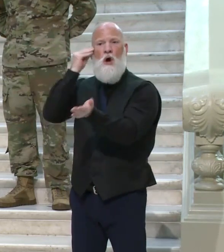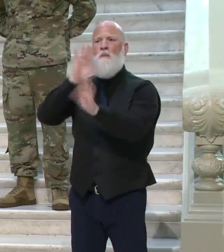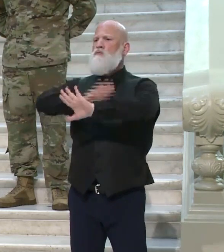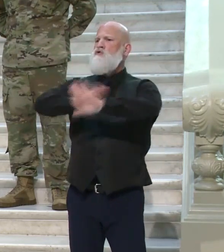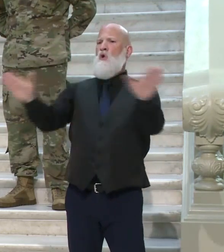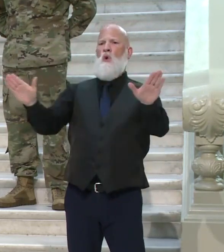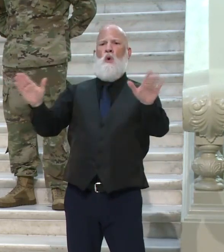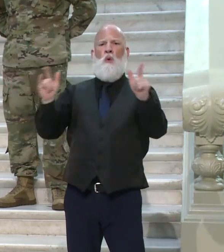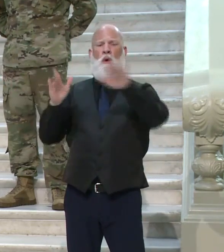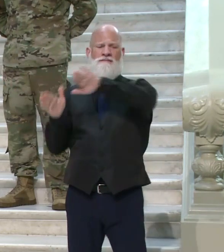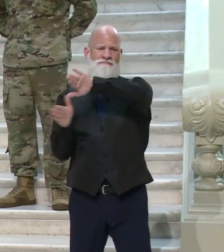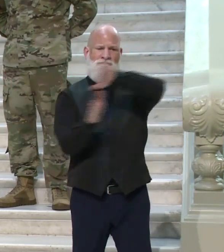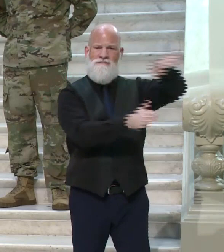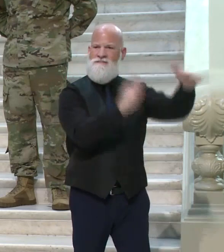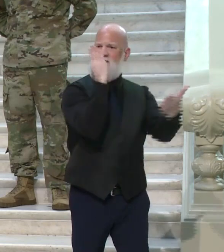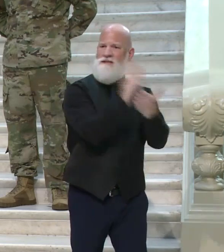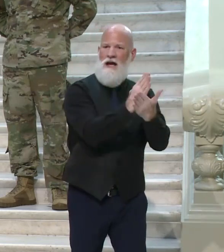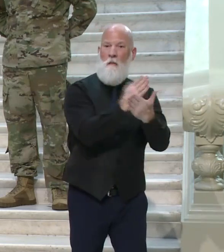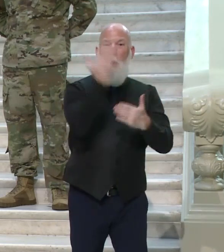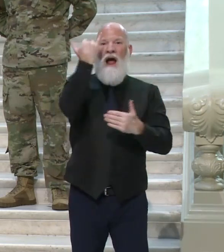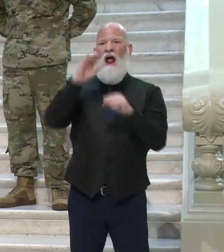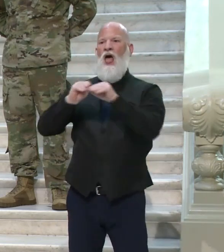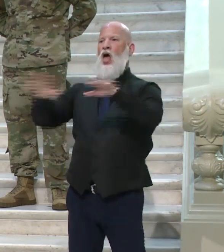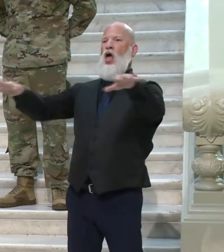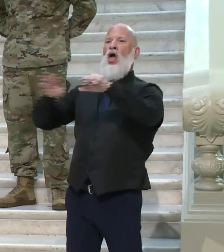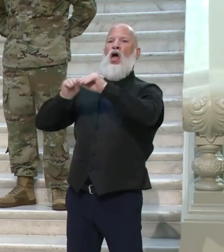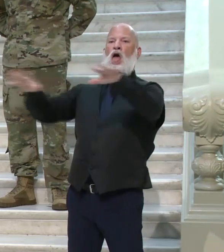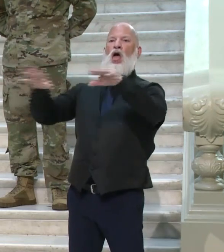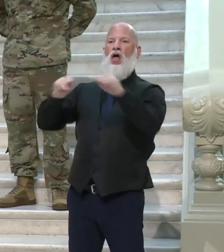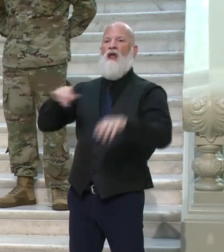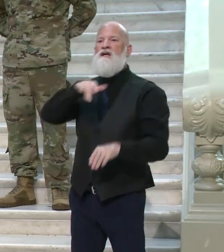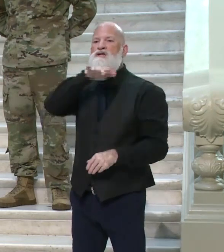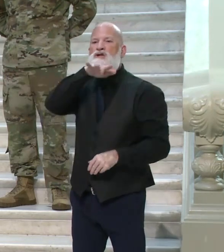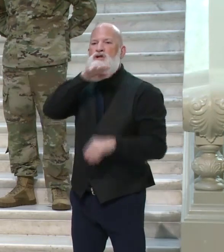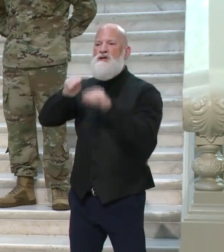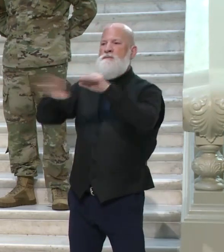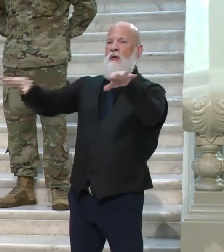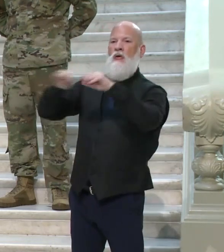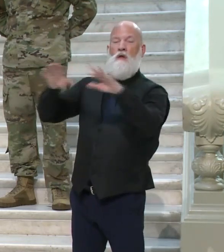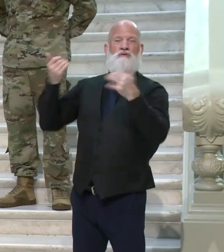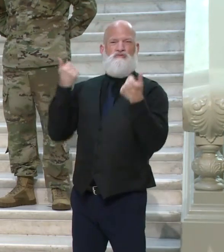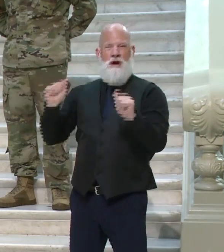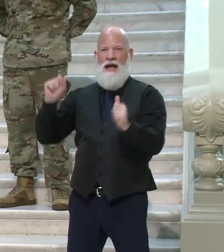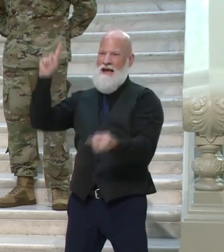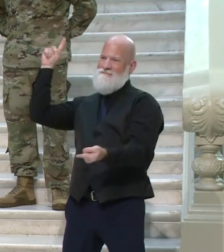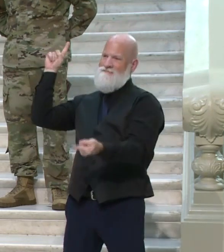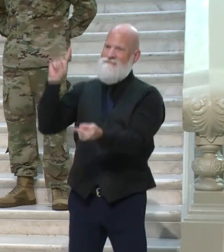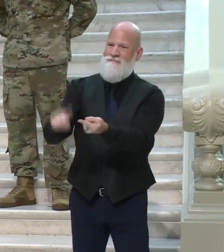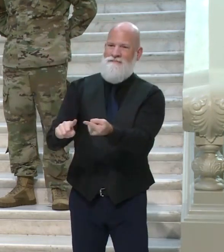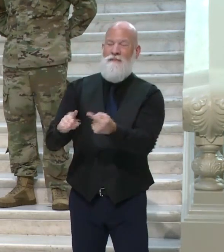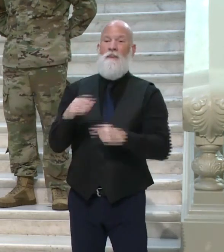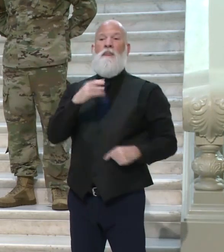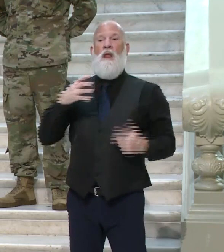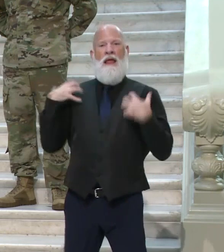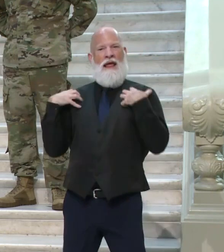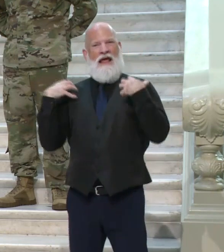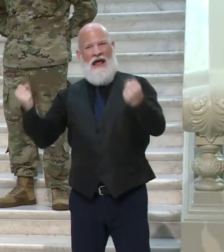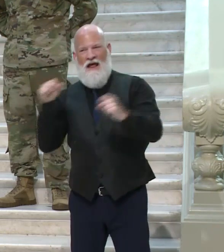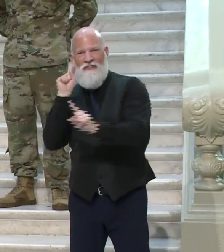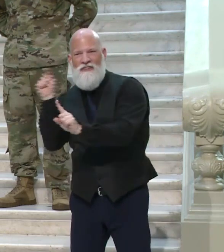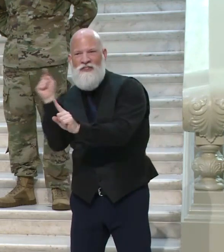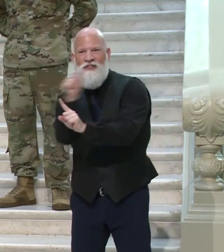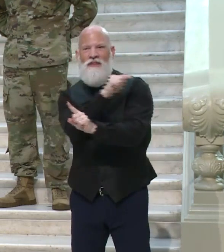Department of Community of Health has been working day and night to check for compliance and hold facilities